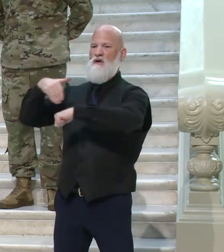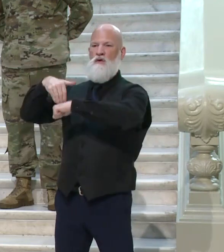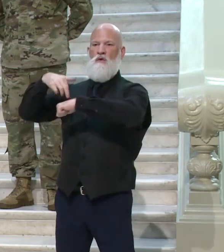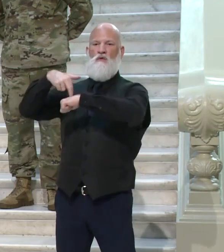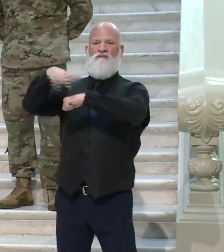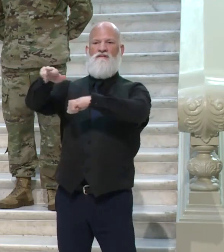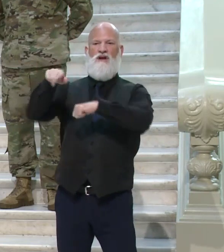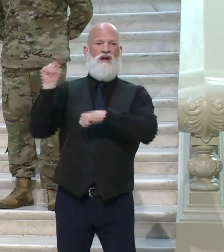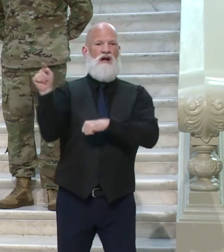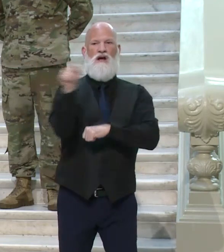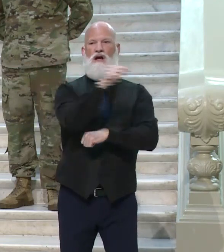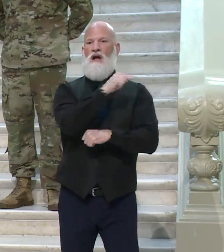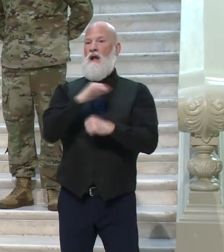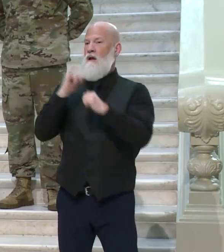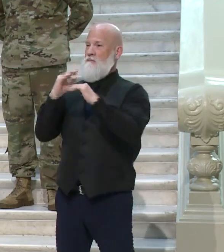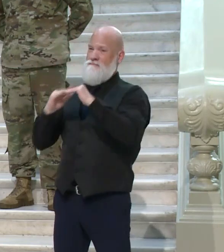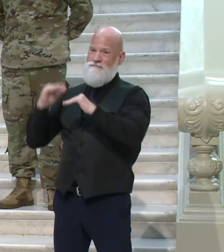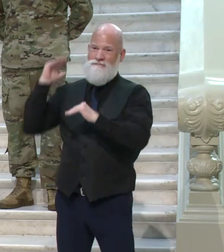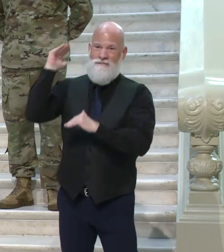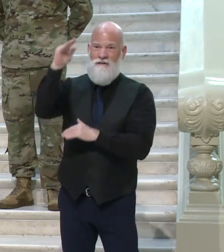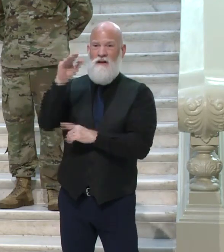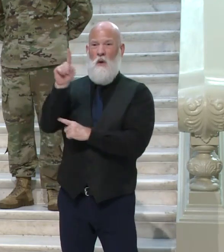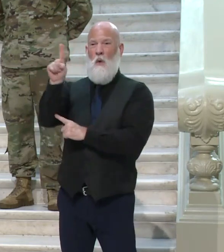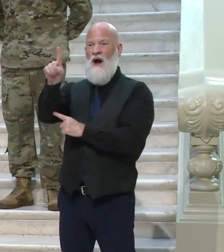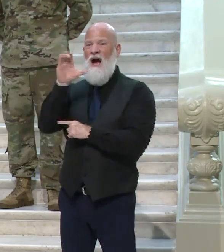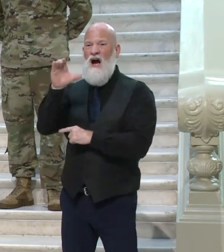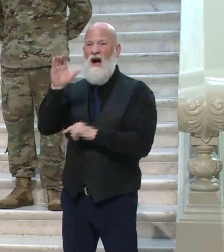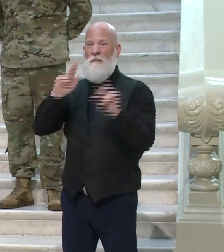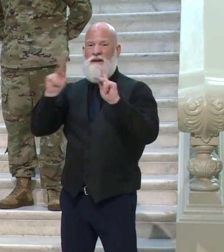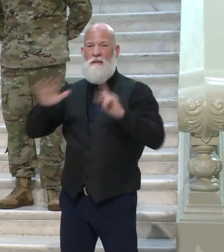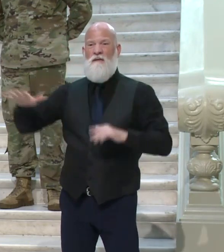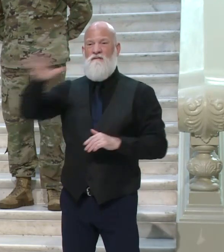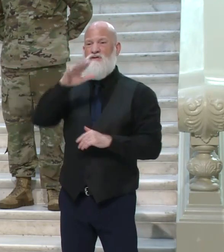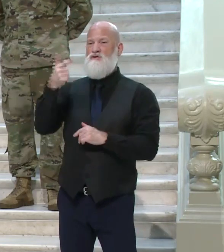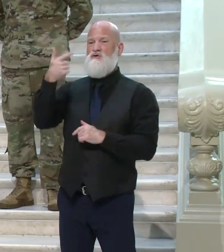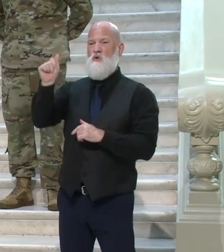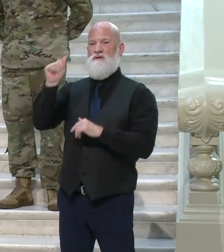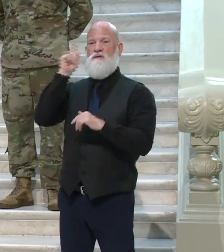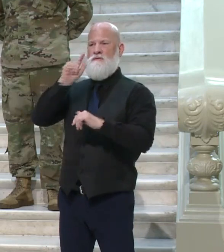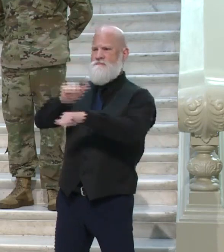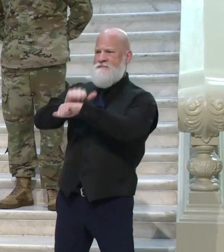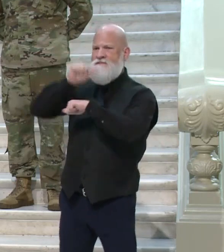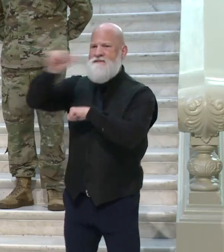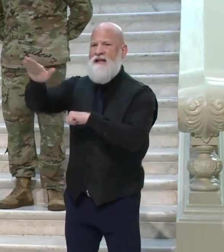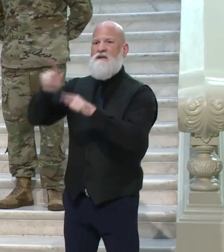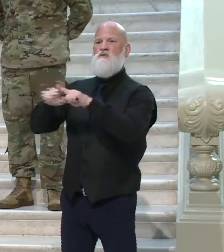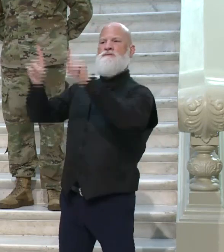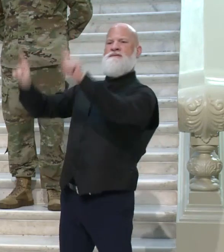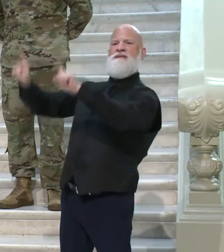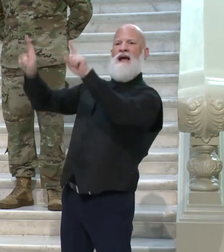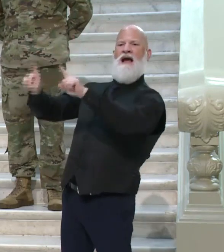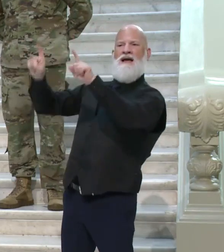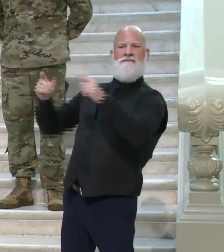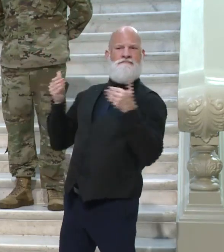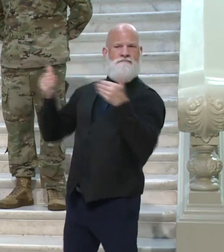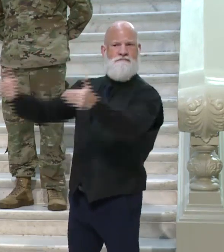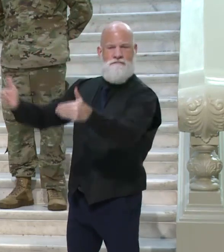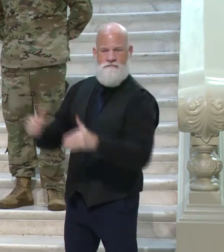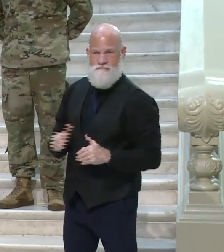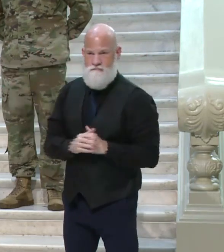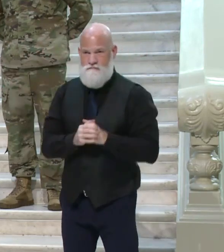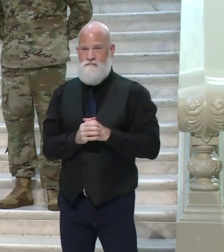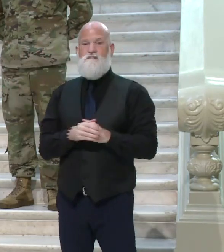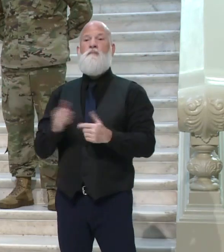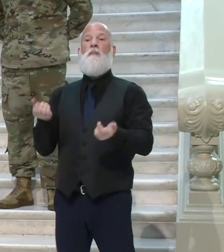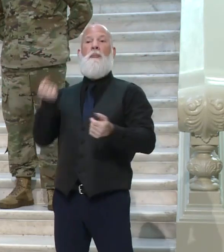symptomatic Georgians, or 73%, for COVID-19 testing. We have the test, we